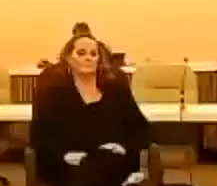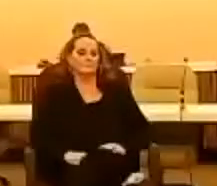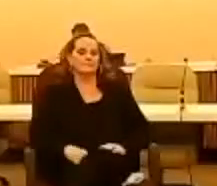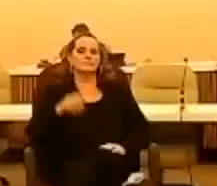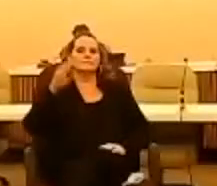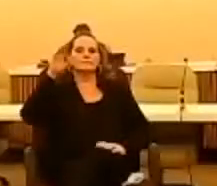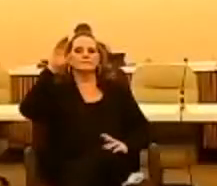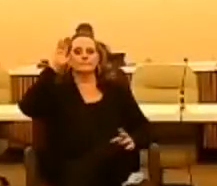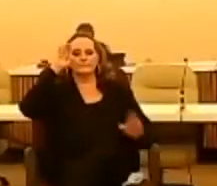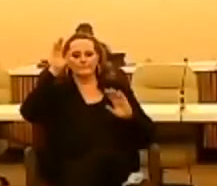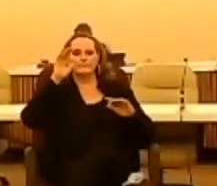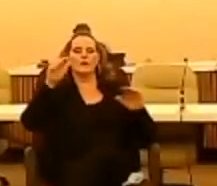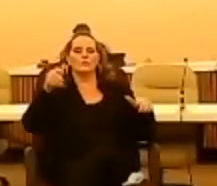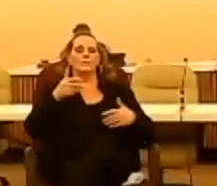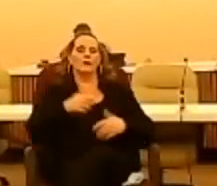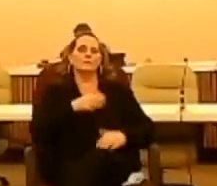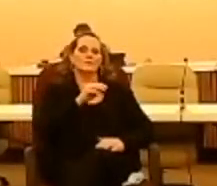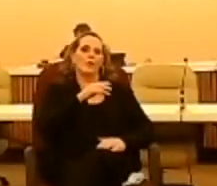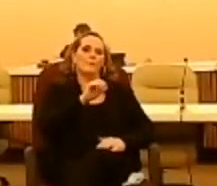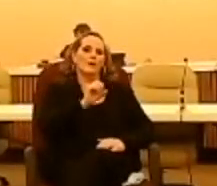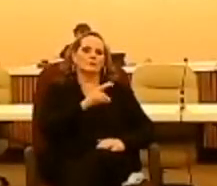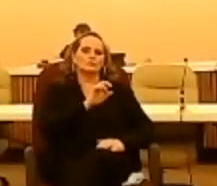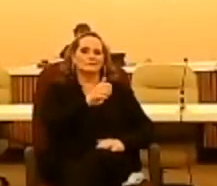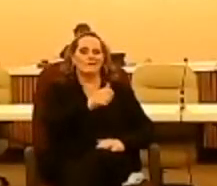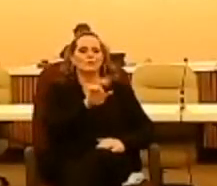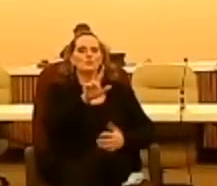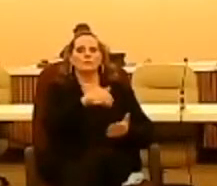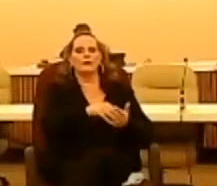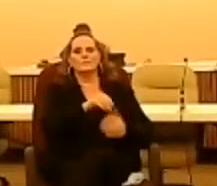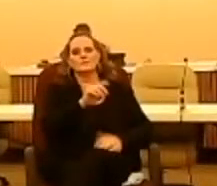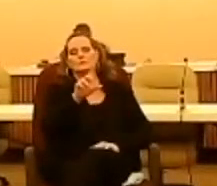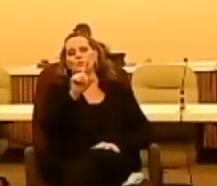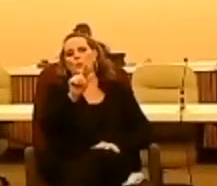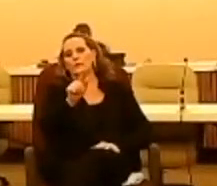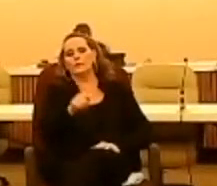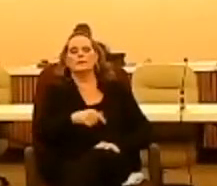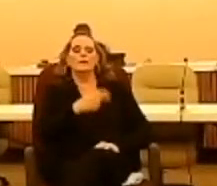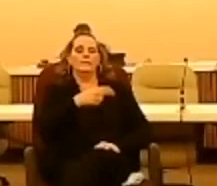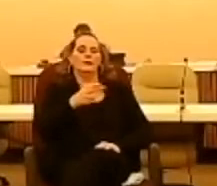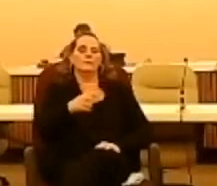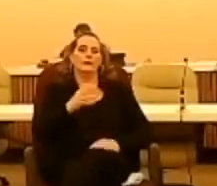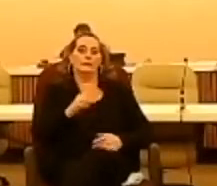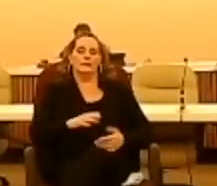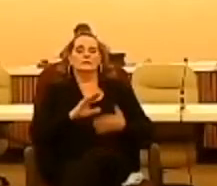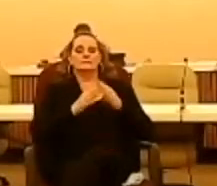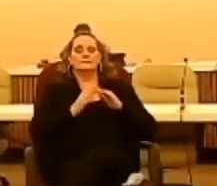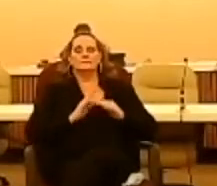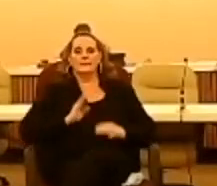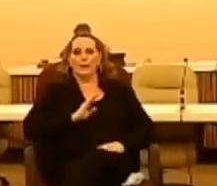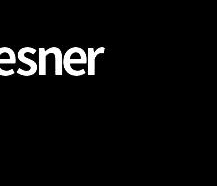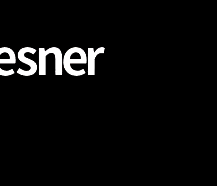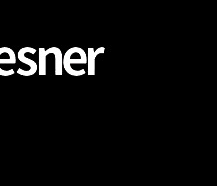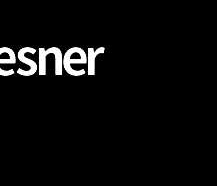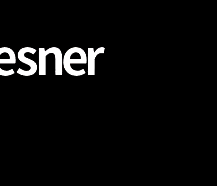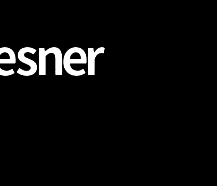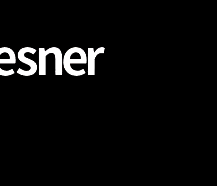Good evening. Welcome to the March 10th, 2021 Henrietta Town Board meeting. Please call the